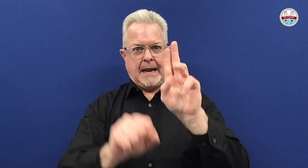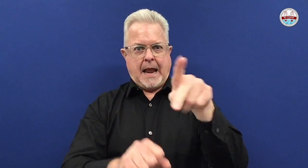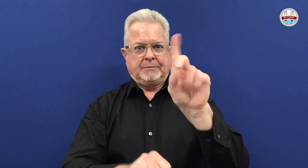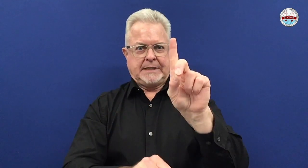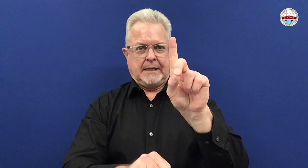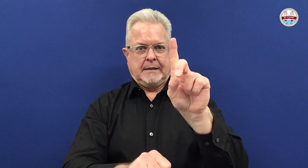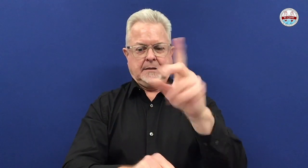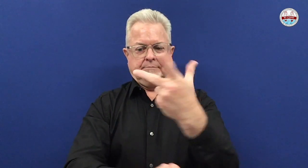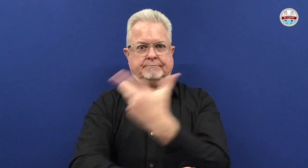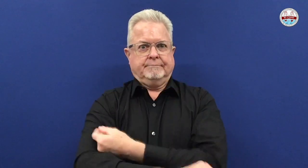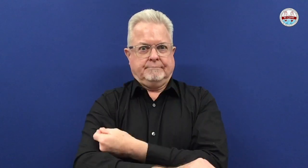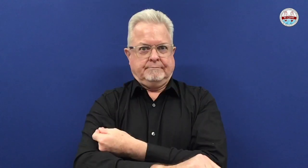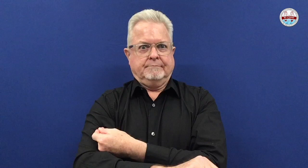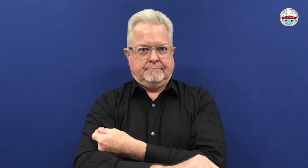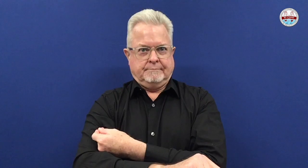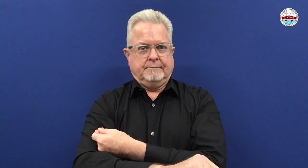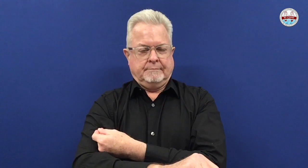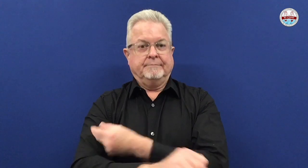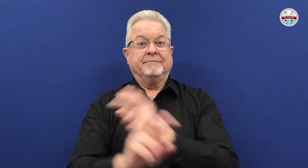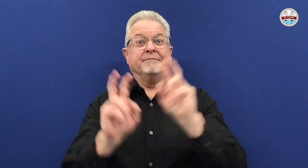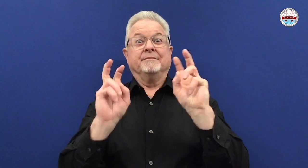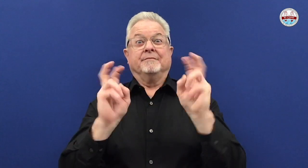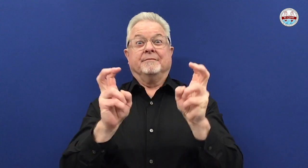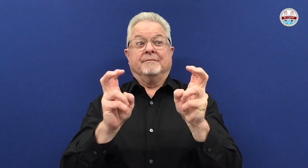please get the updated vaccine.